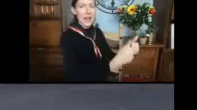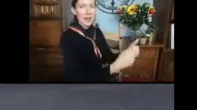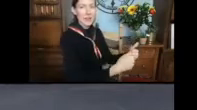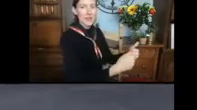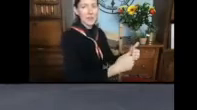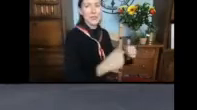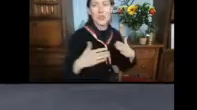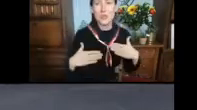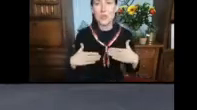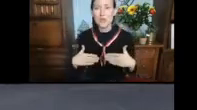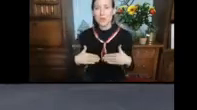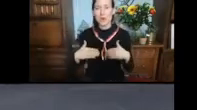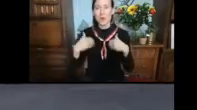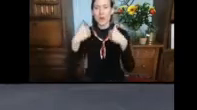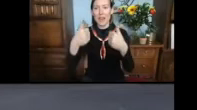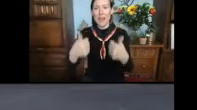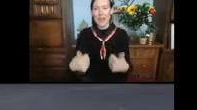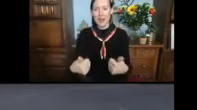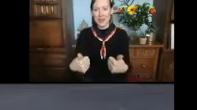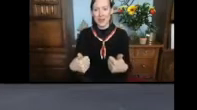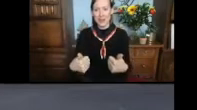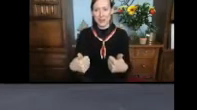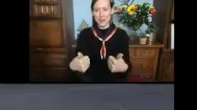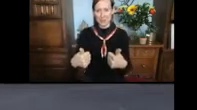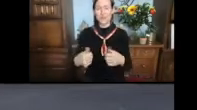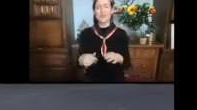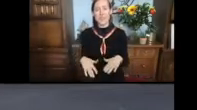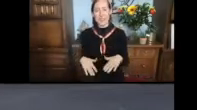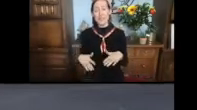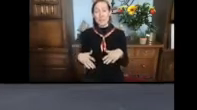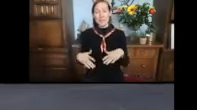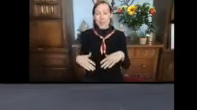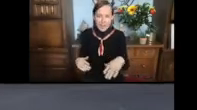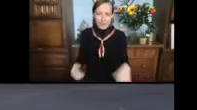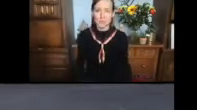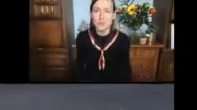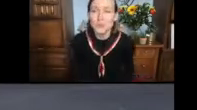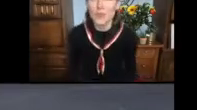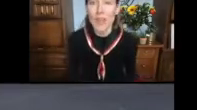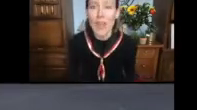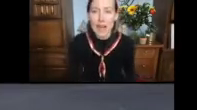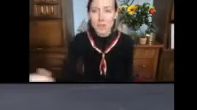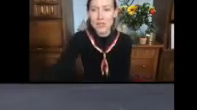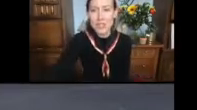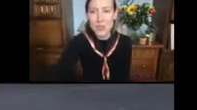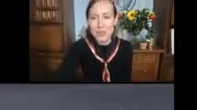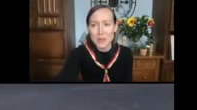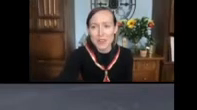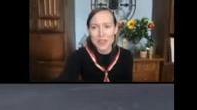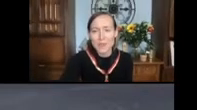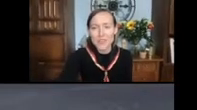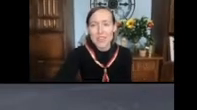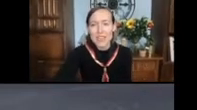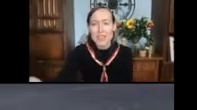How are you? So you're moving forward. How are you? Okay. Now, I'm going to show you